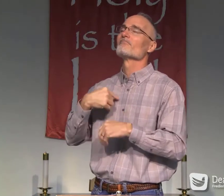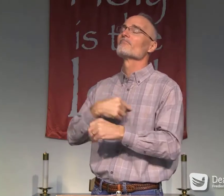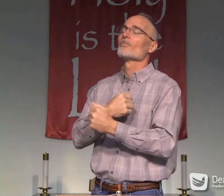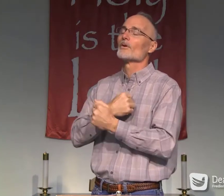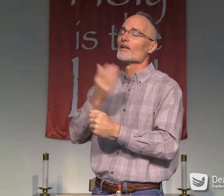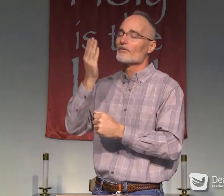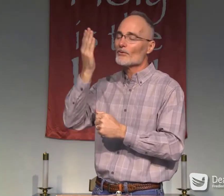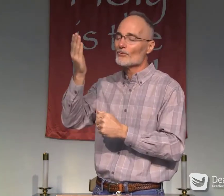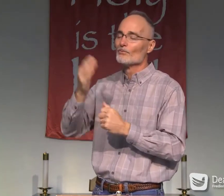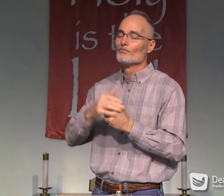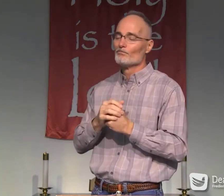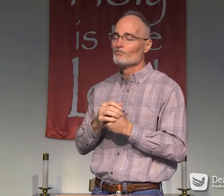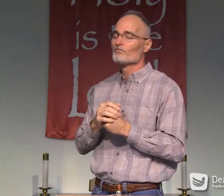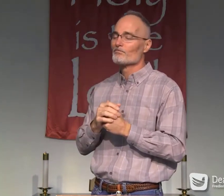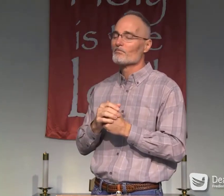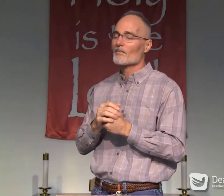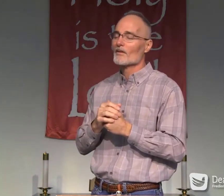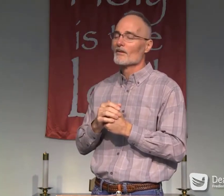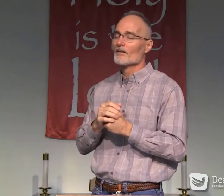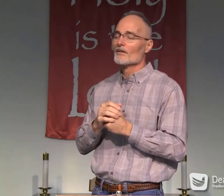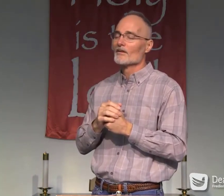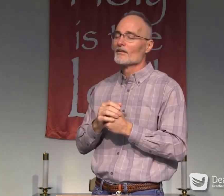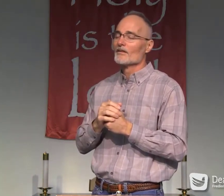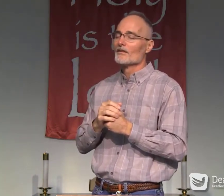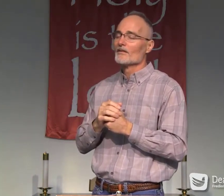You're an awesome God, and we love you.